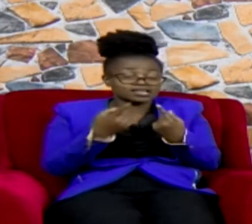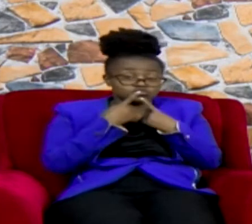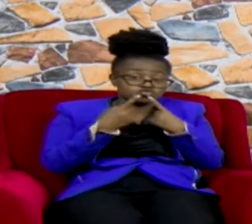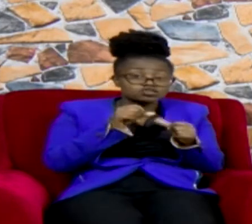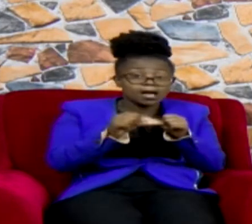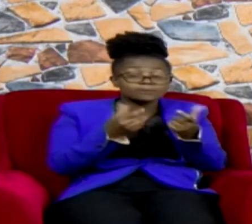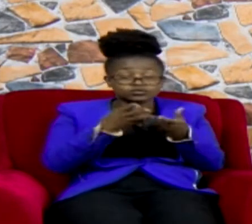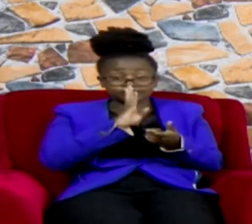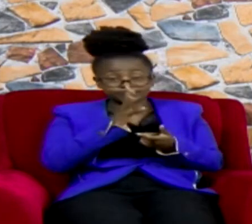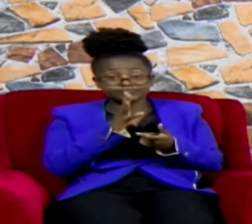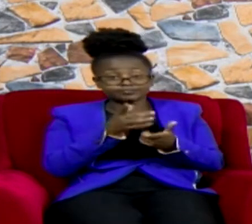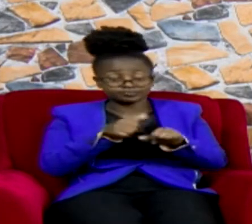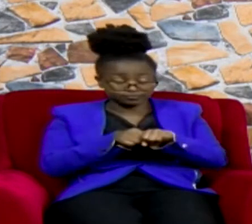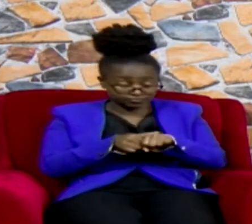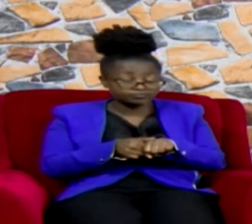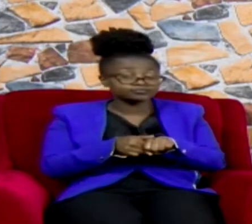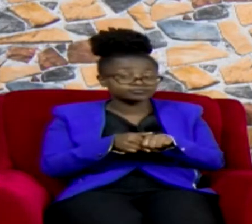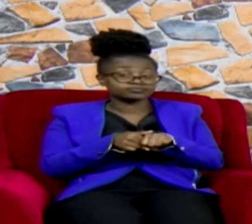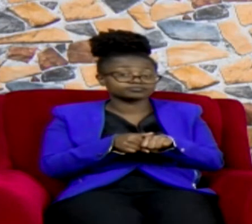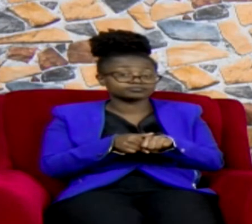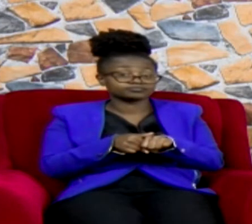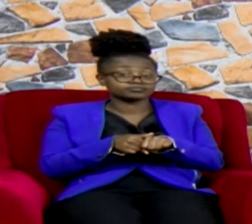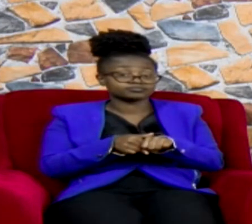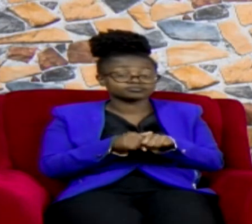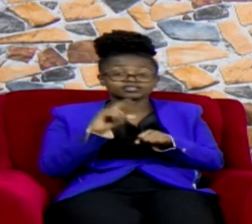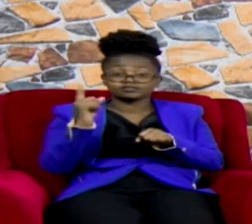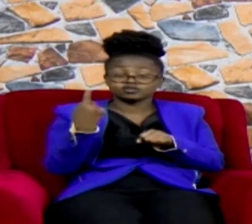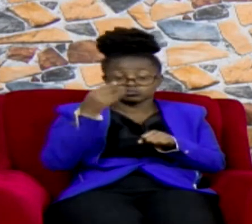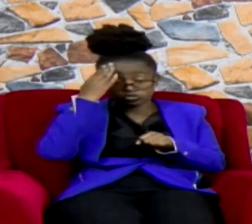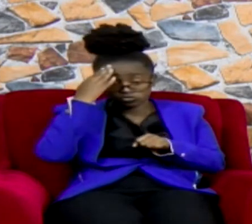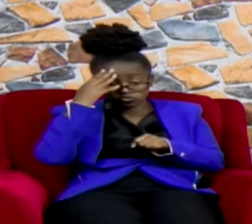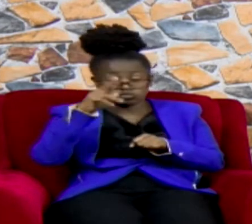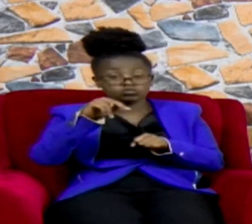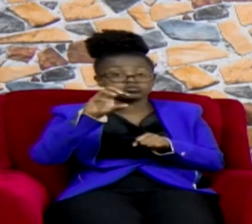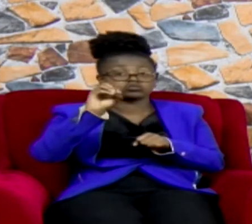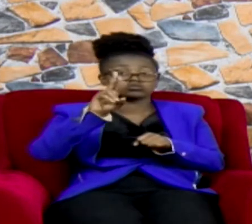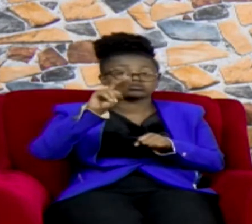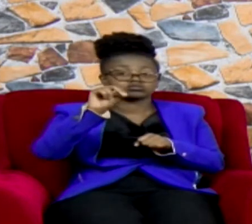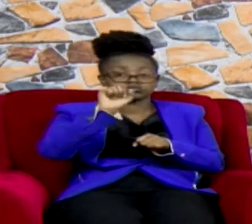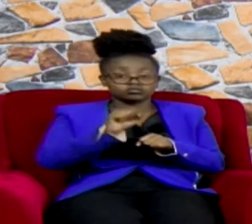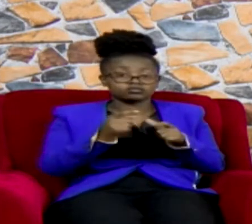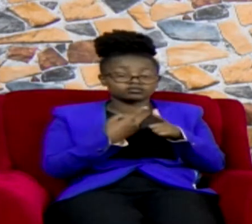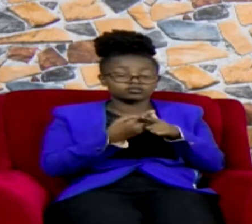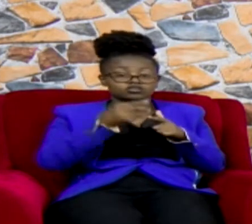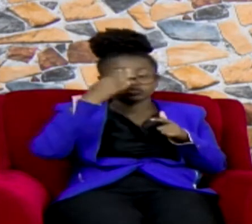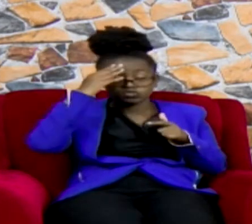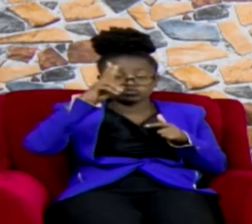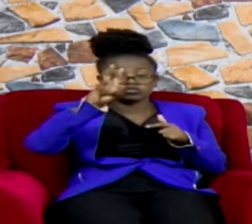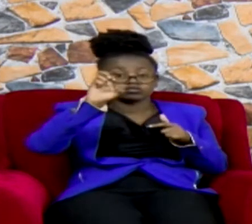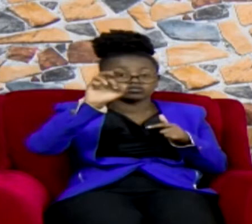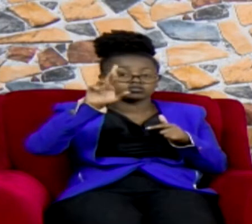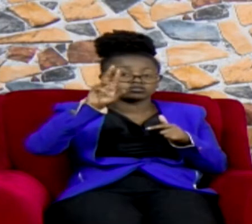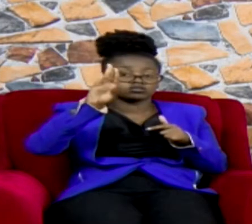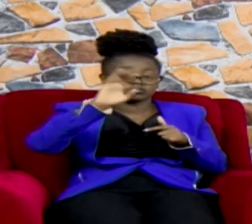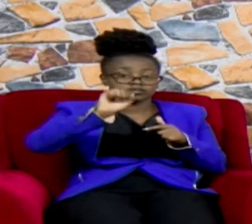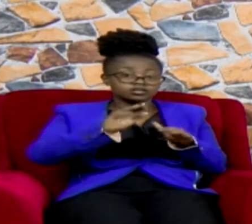the speech therapy, first you must know nouns, then you know the verbs. Let